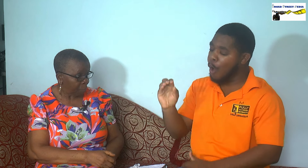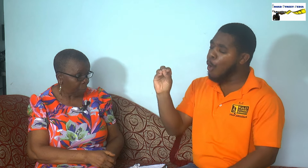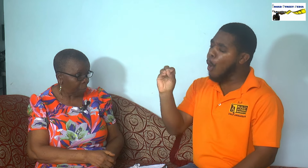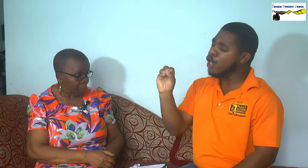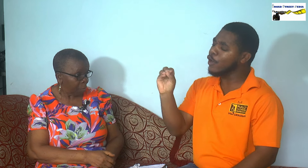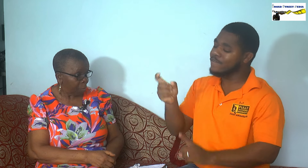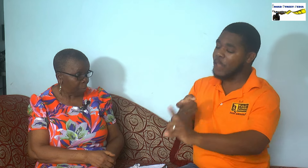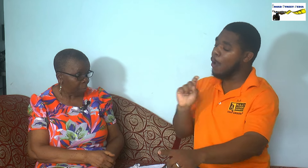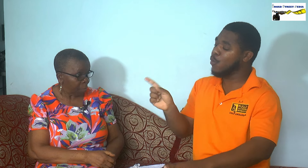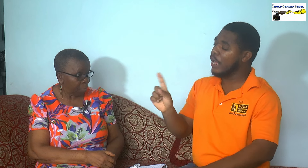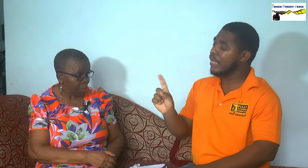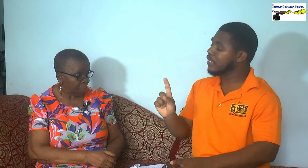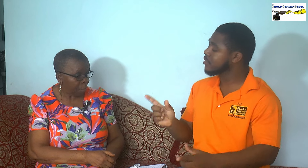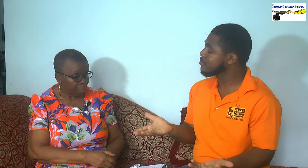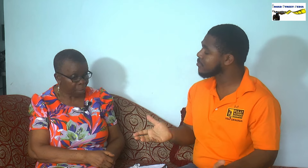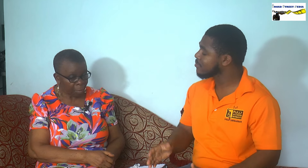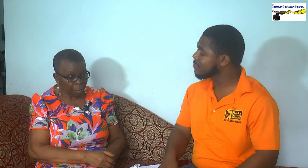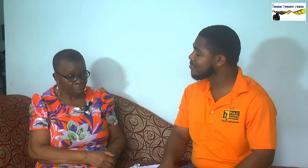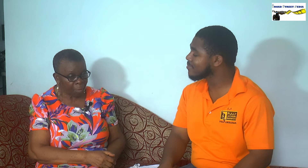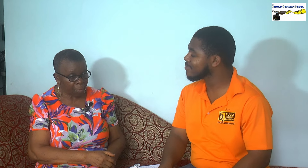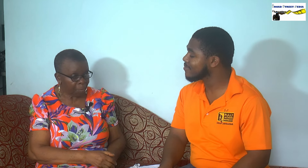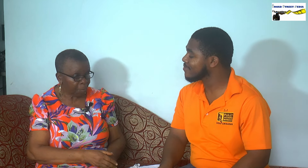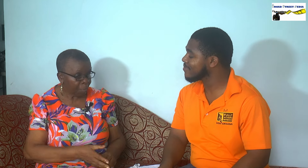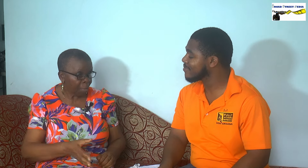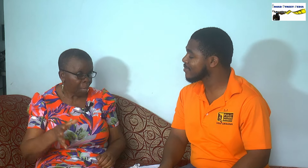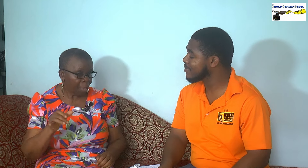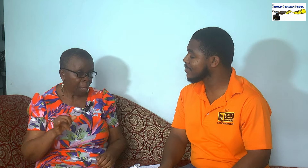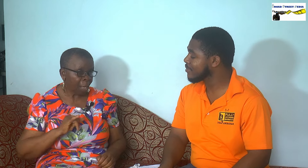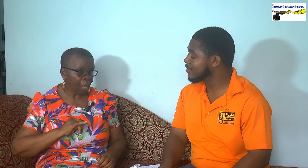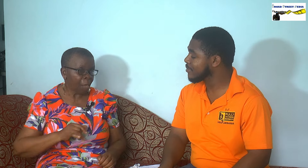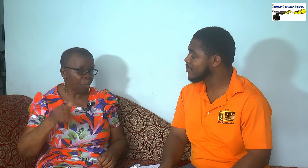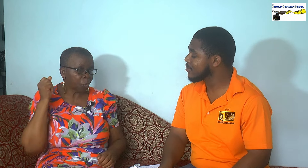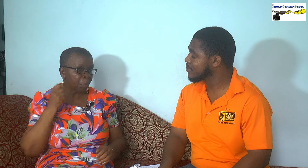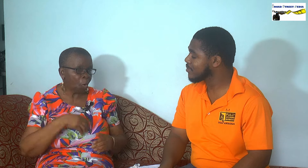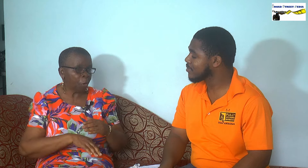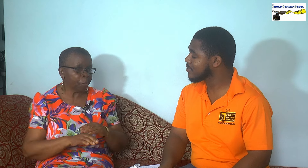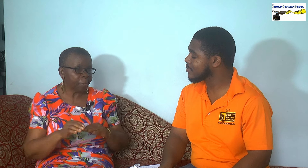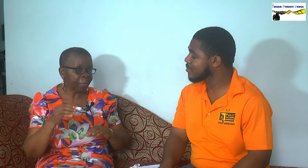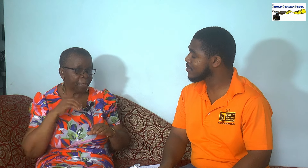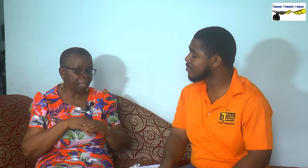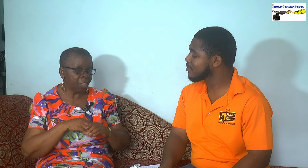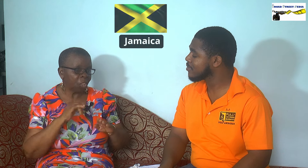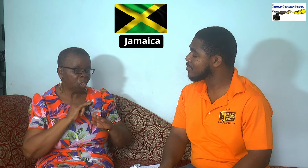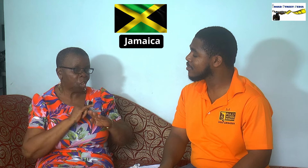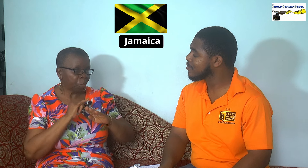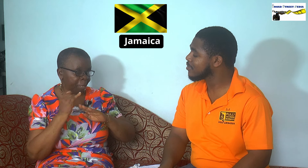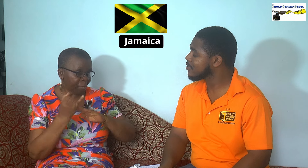Where were you born? Where are you originally from? I was born in Jamaica.